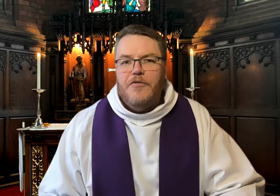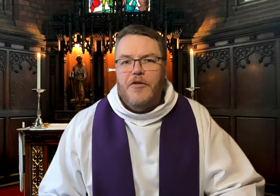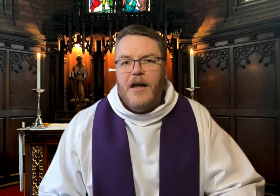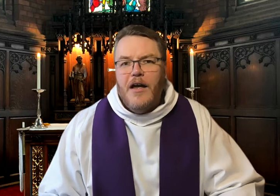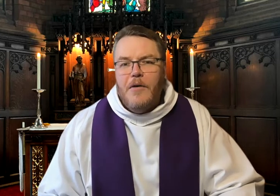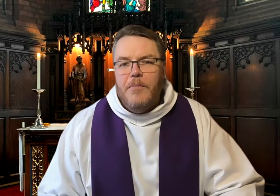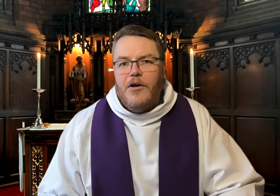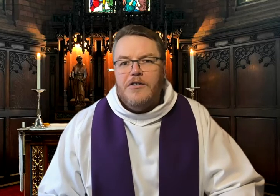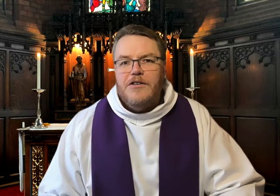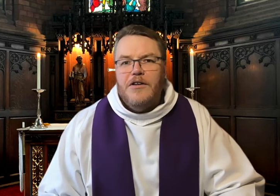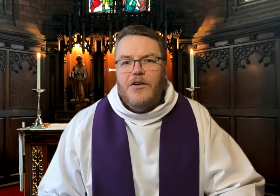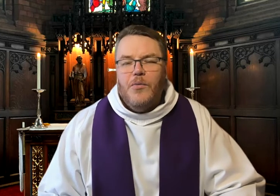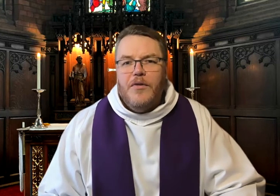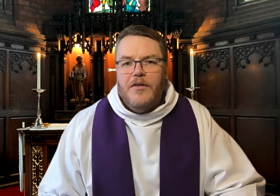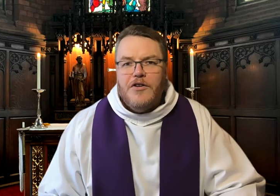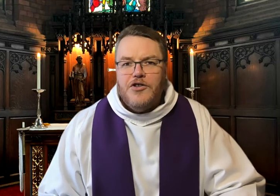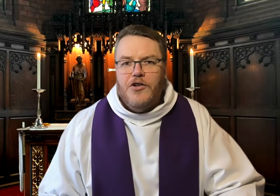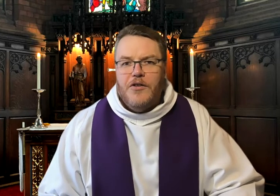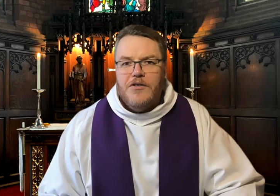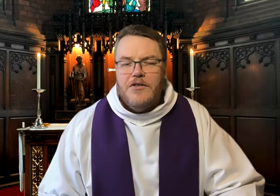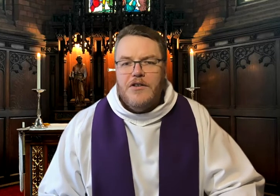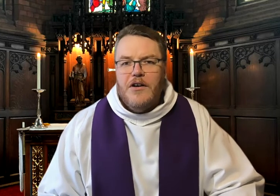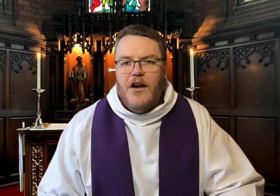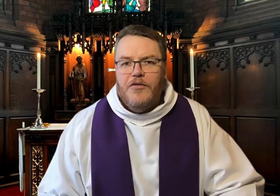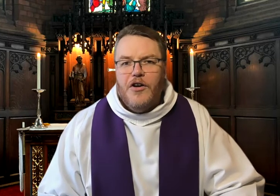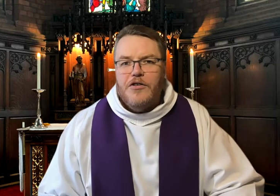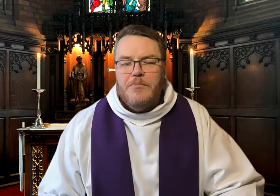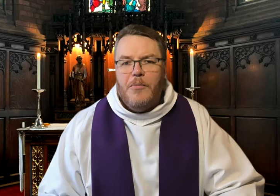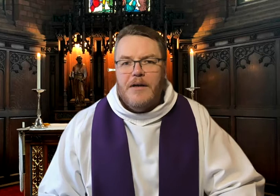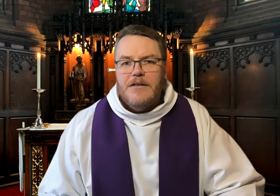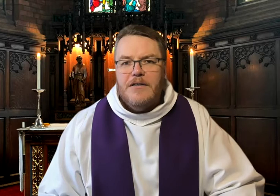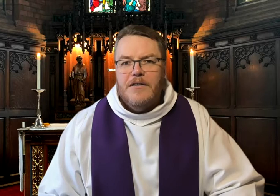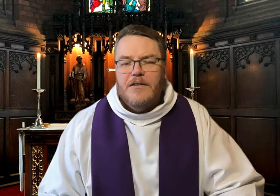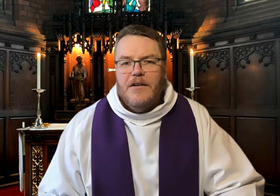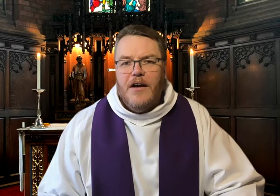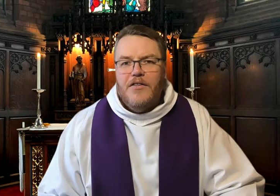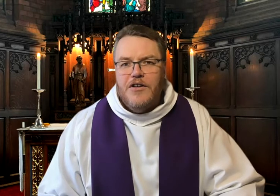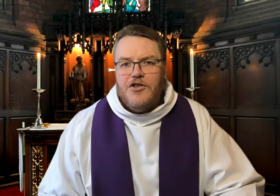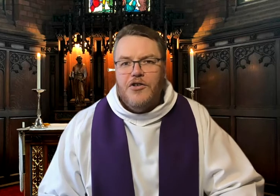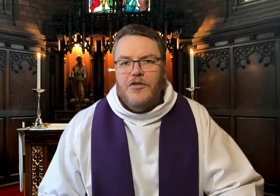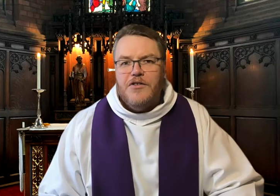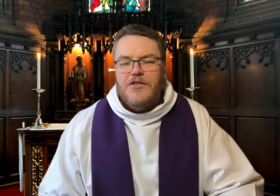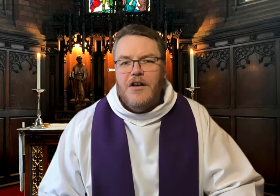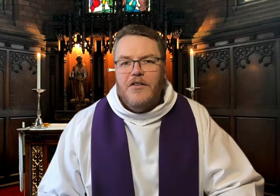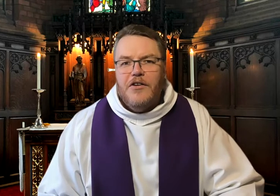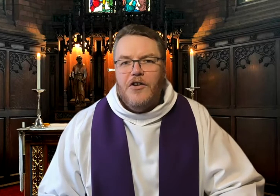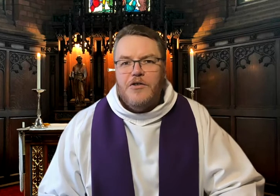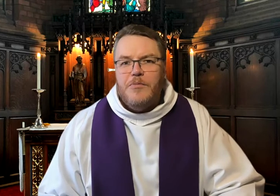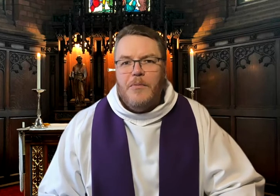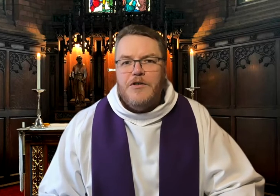suffering, but with the assurance of God's promise and the assurance that God's promise will